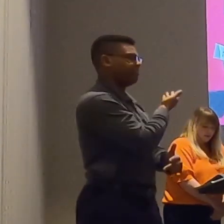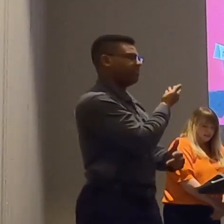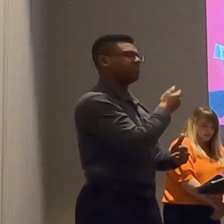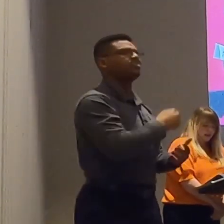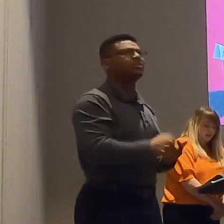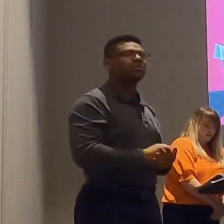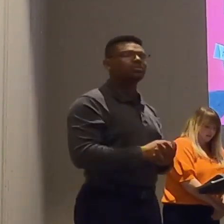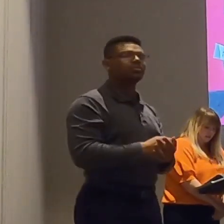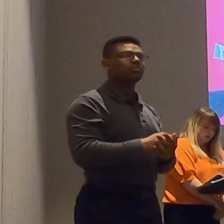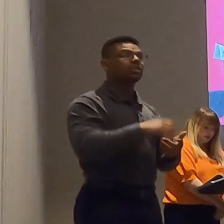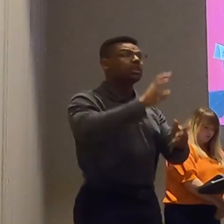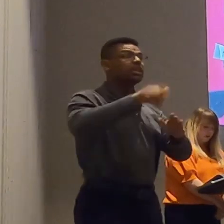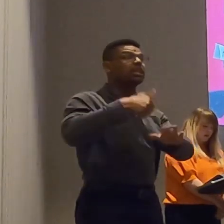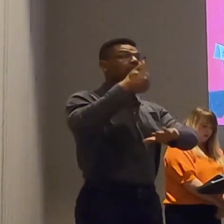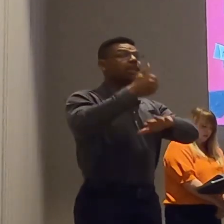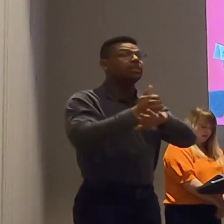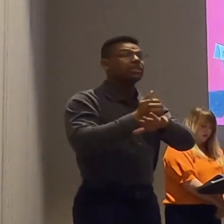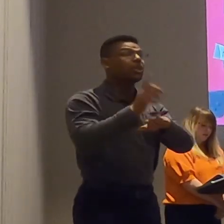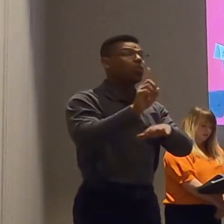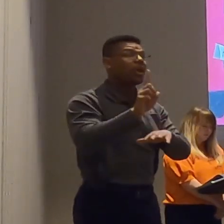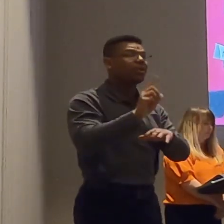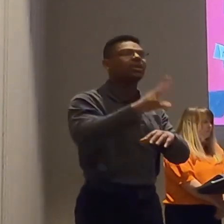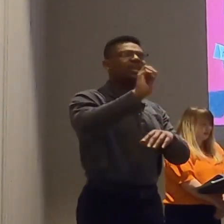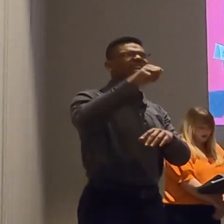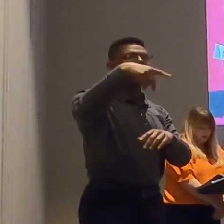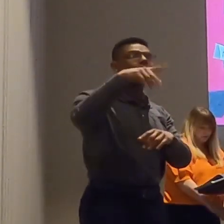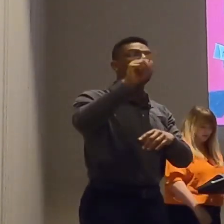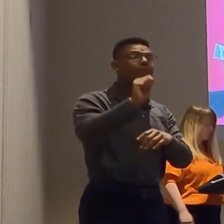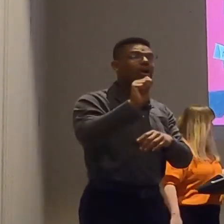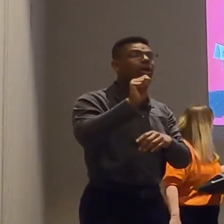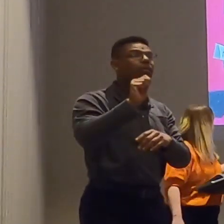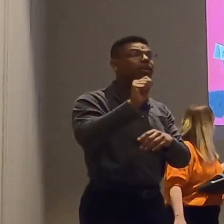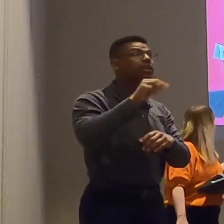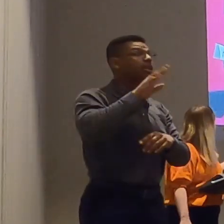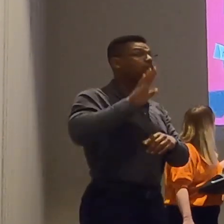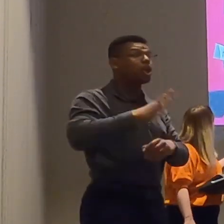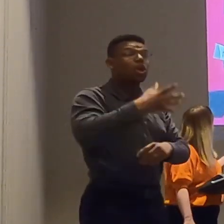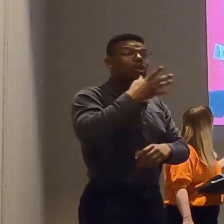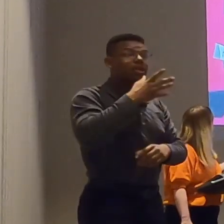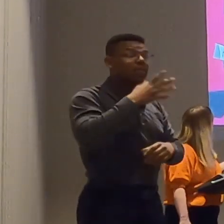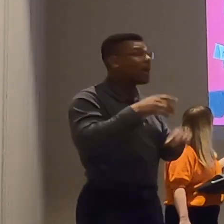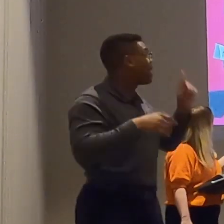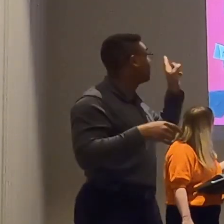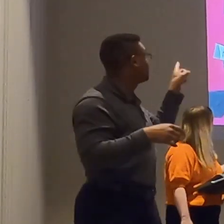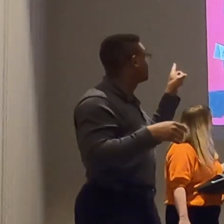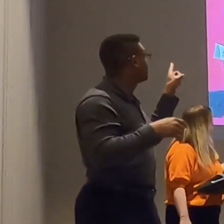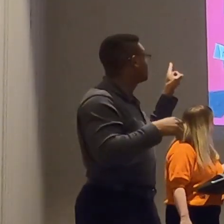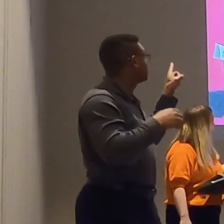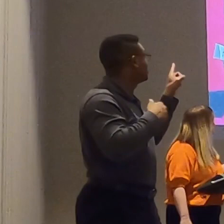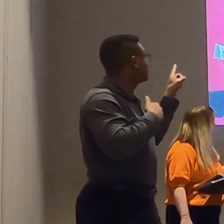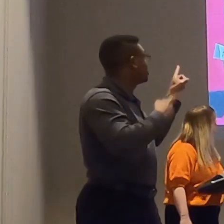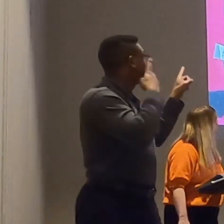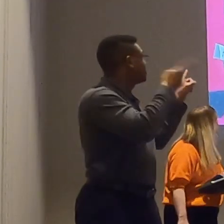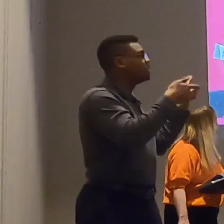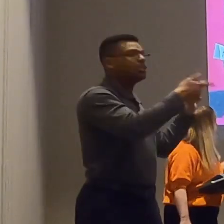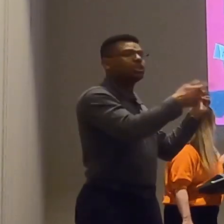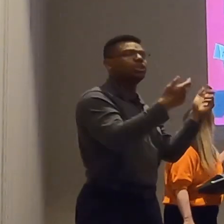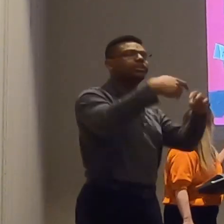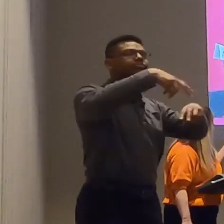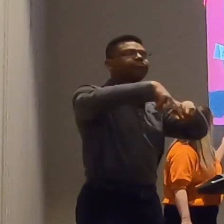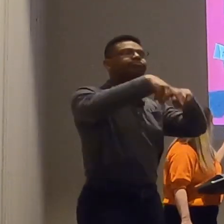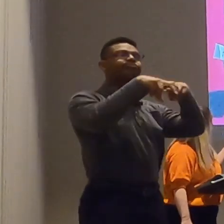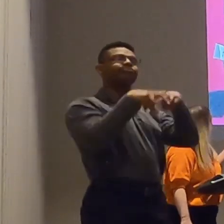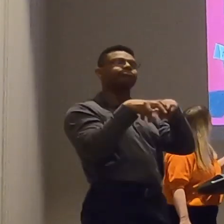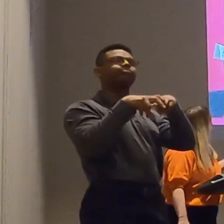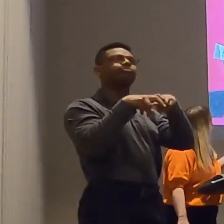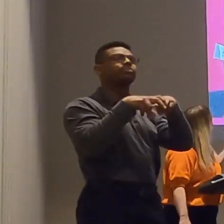The work is set in the interior of an apartment in Harlem, and Bowman's mother, Minnie, you can see she's actually reclined here on the bed, and